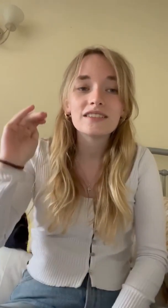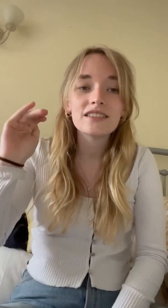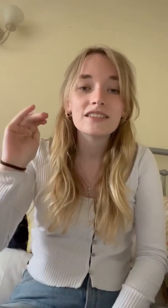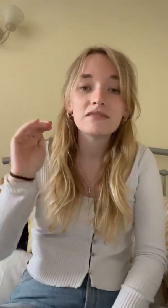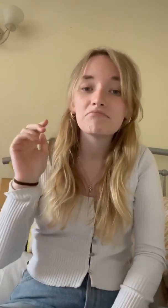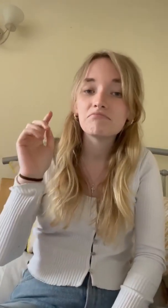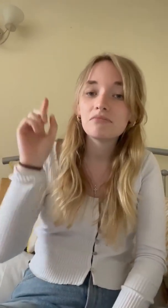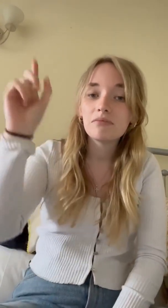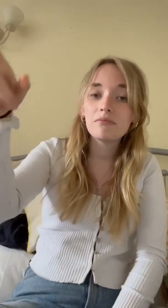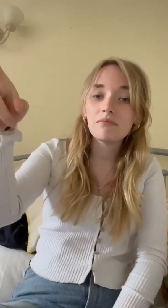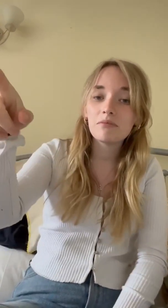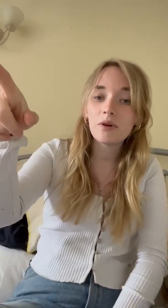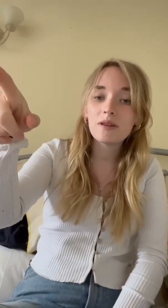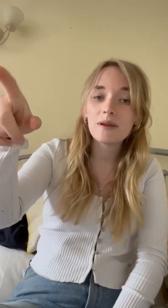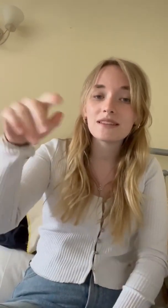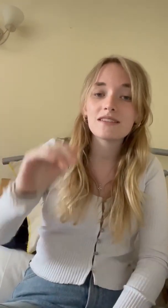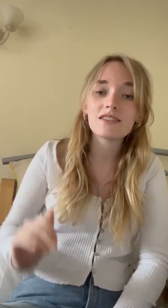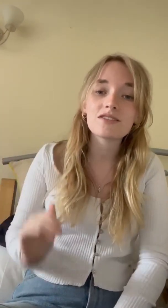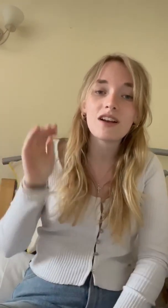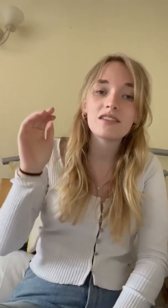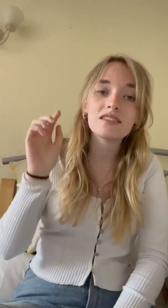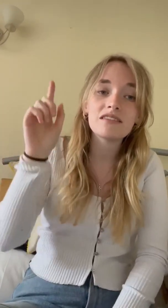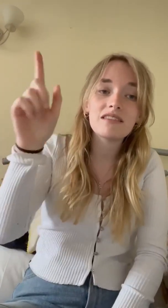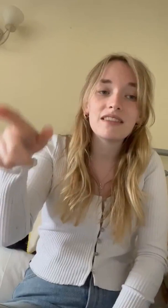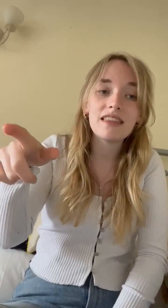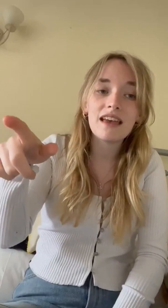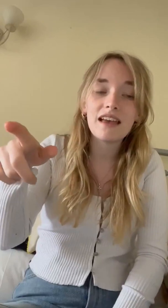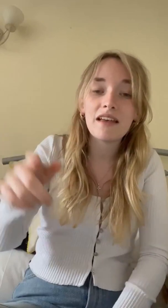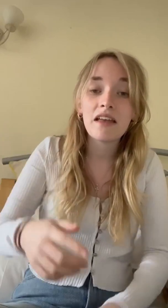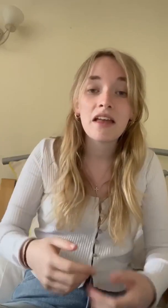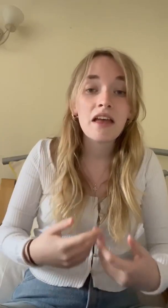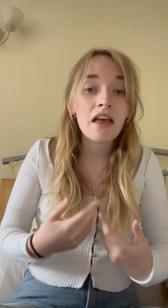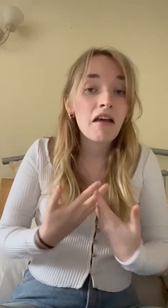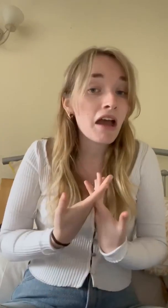childhood, point of person, so childhood, their how.